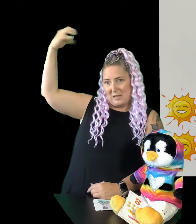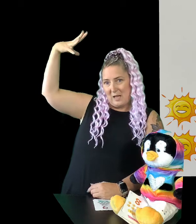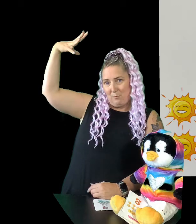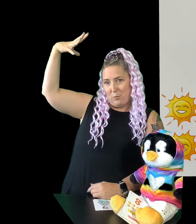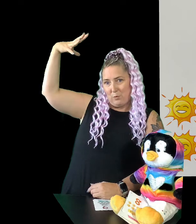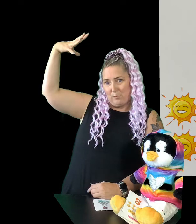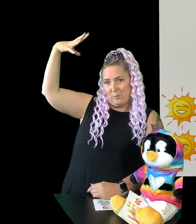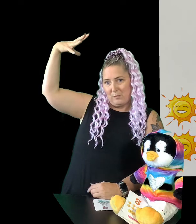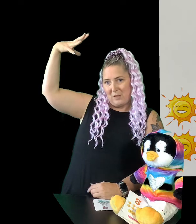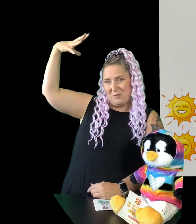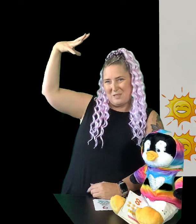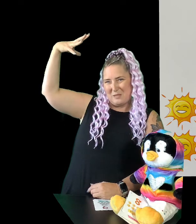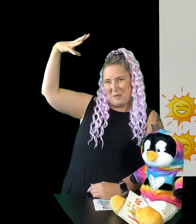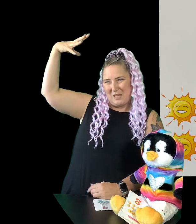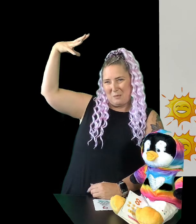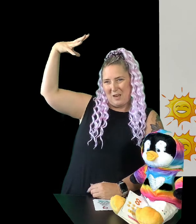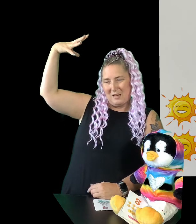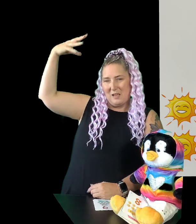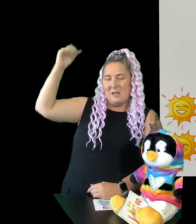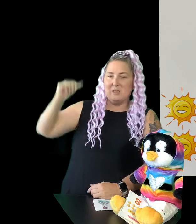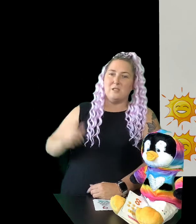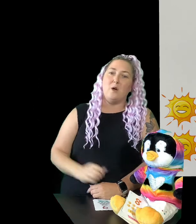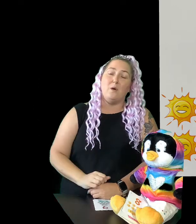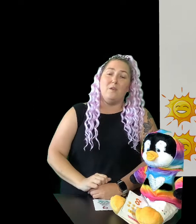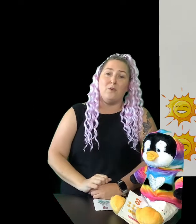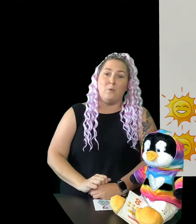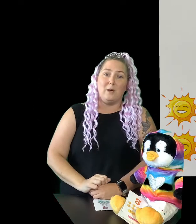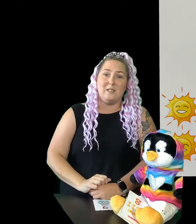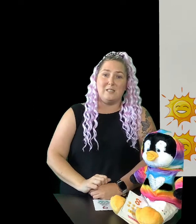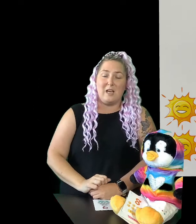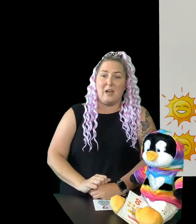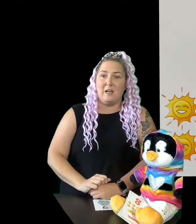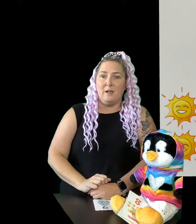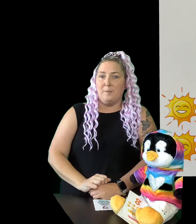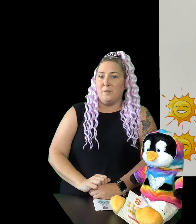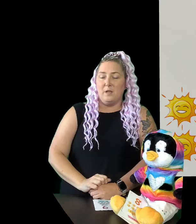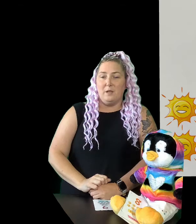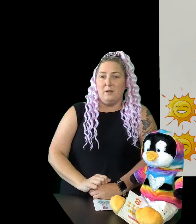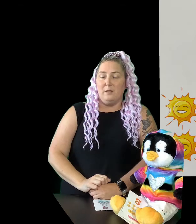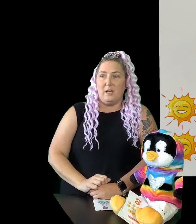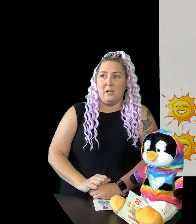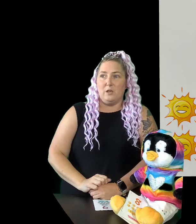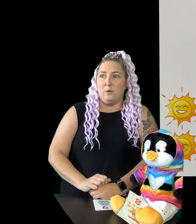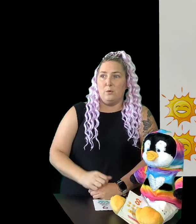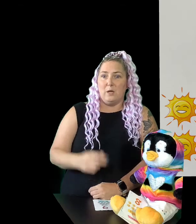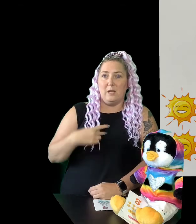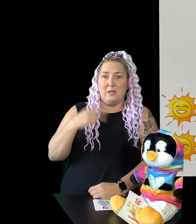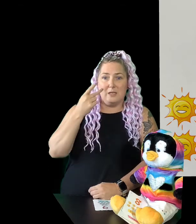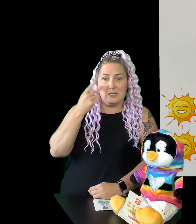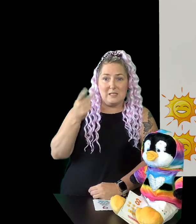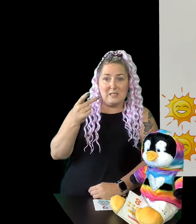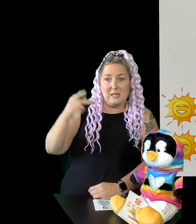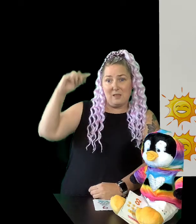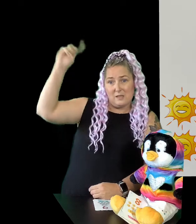sky, boom, giving me some heat, right? So if you wanted to sign that you can see the